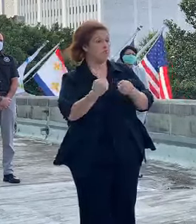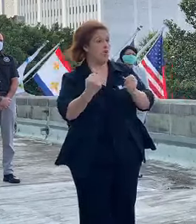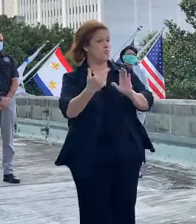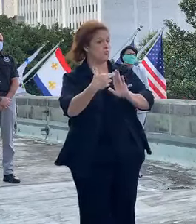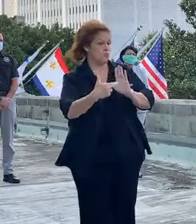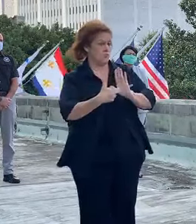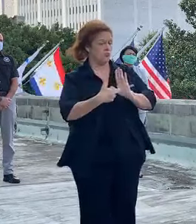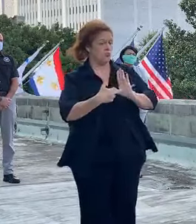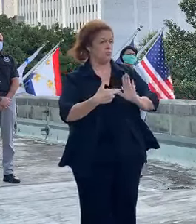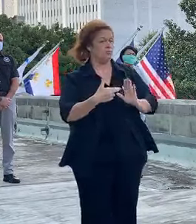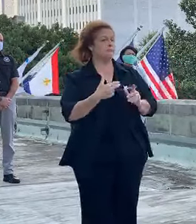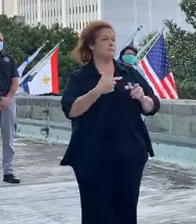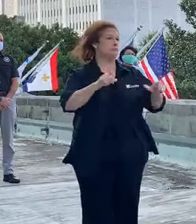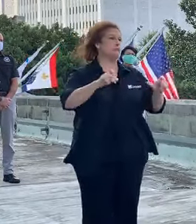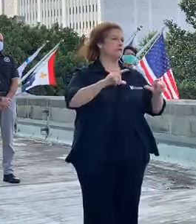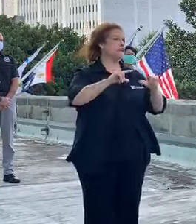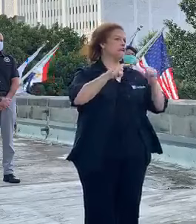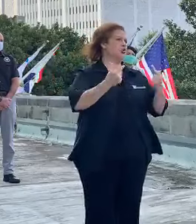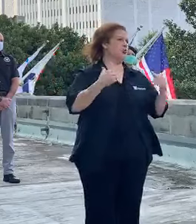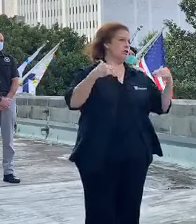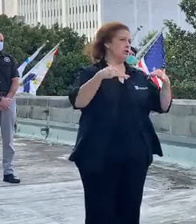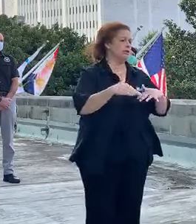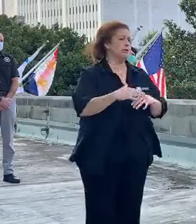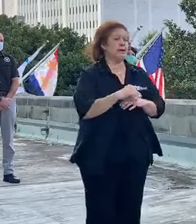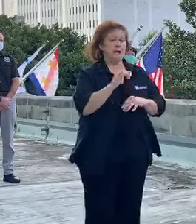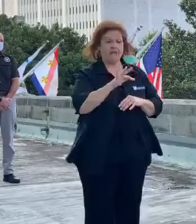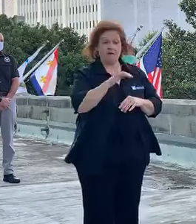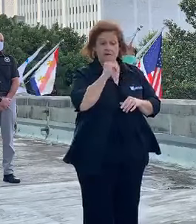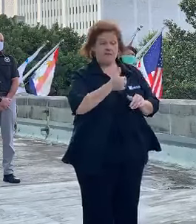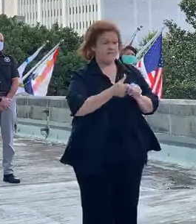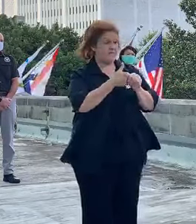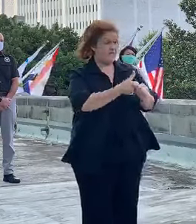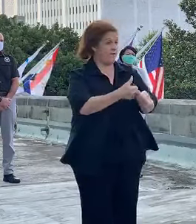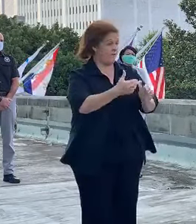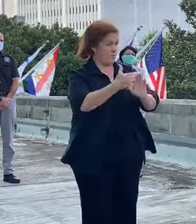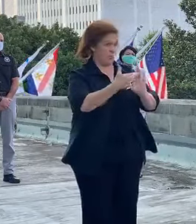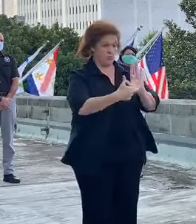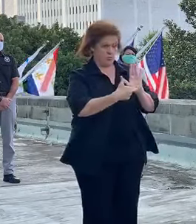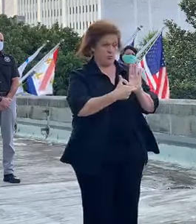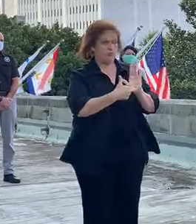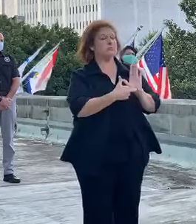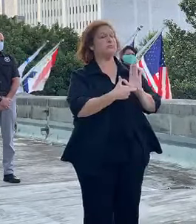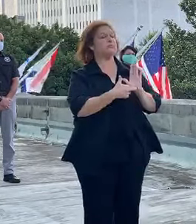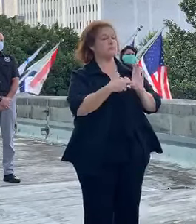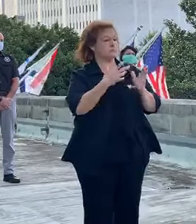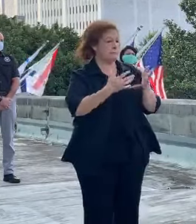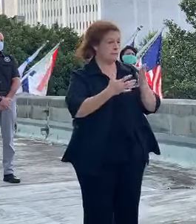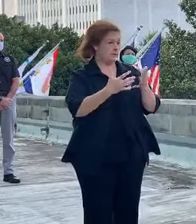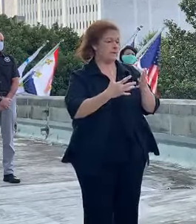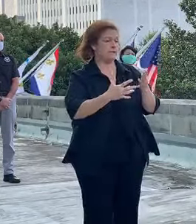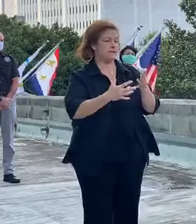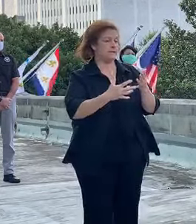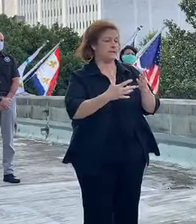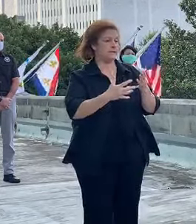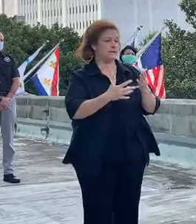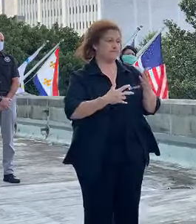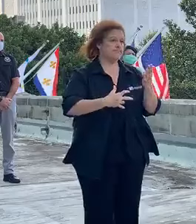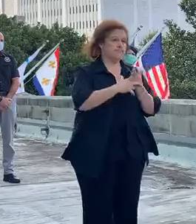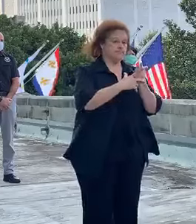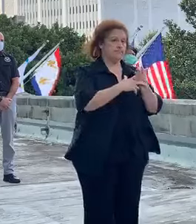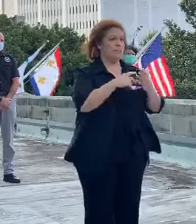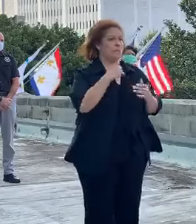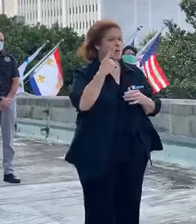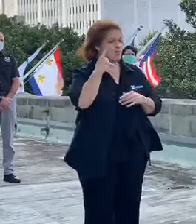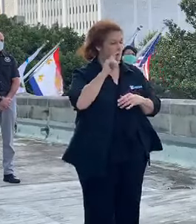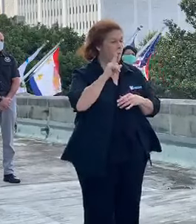gatherings. Anyone not following these gathering requirements may be charged with municipal ordinance for violating